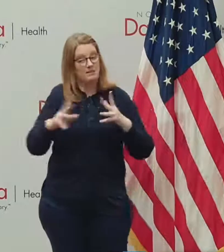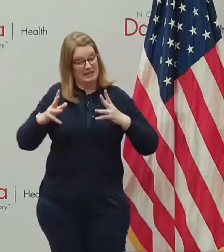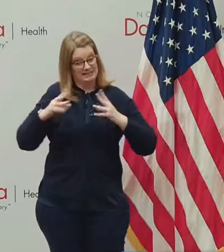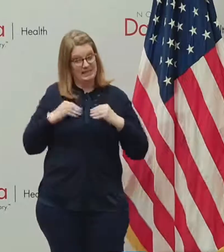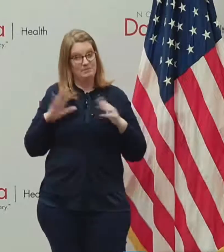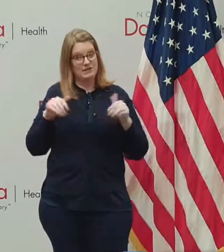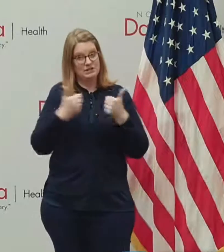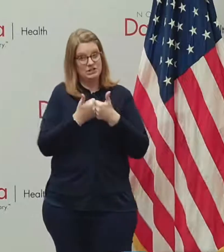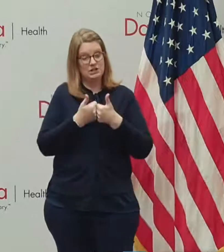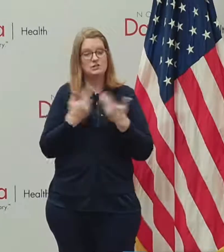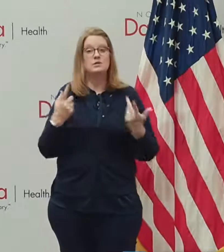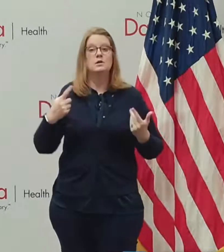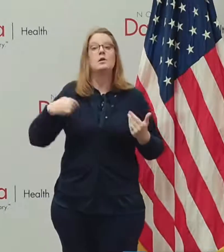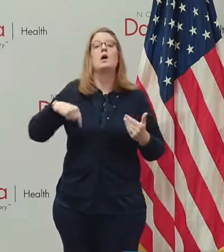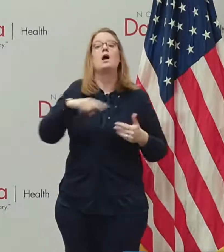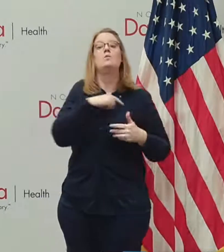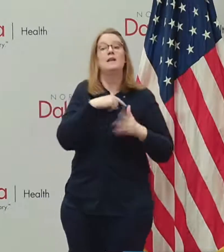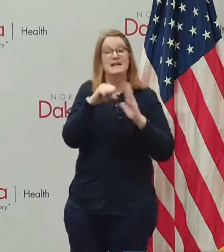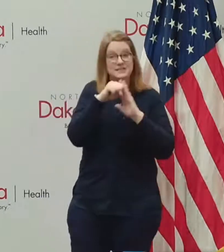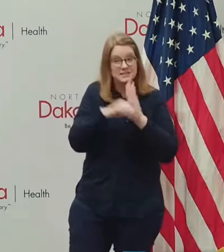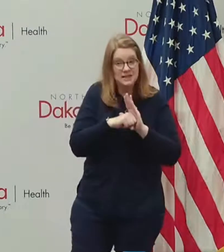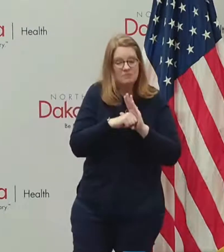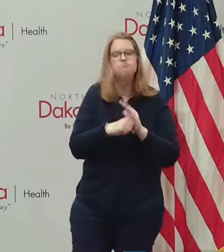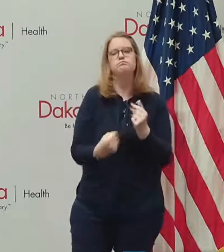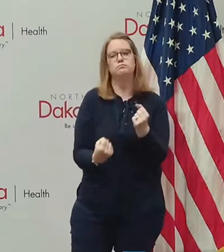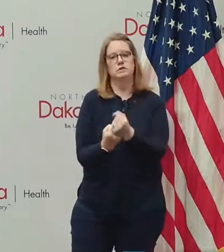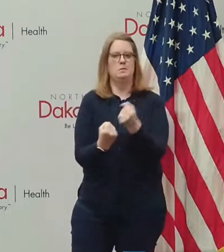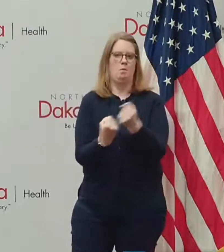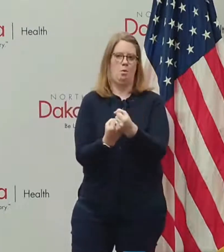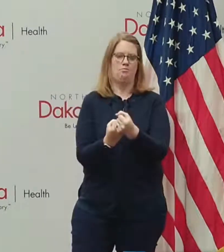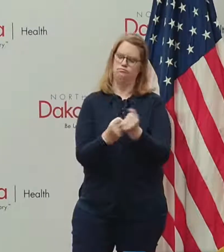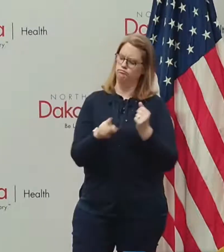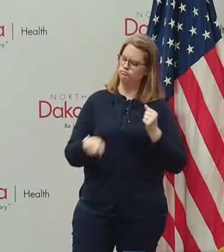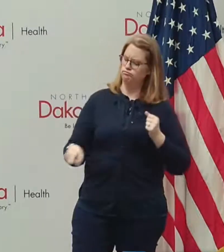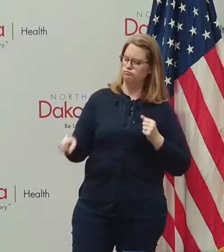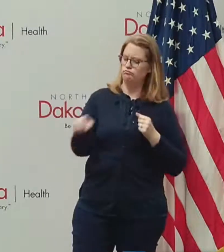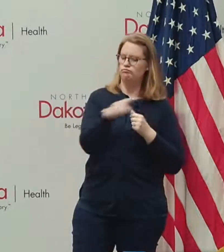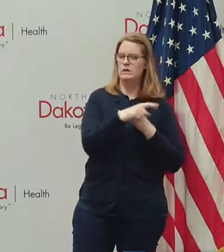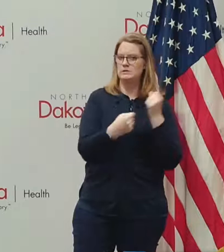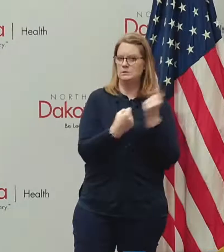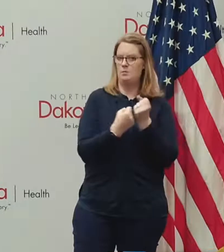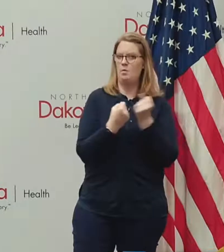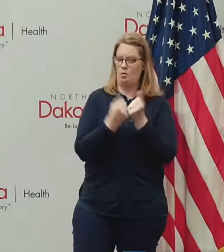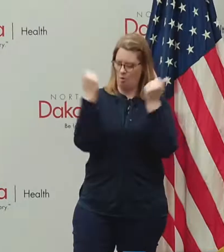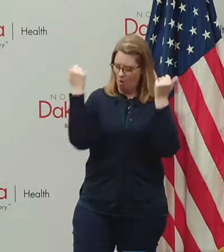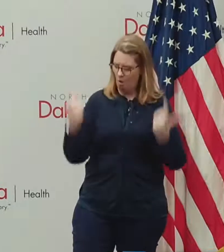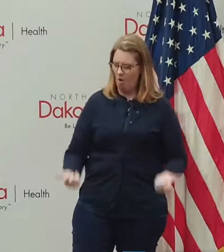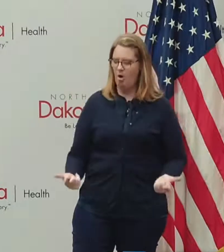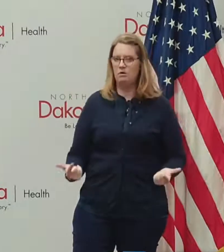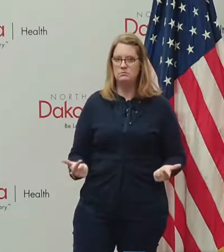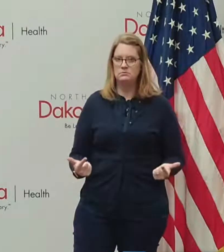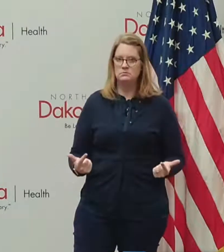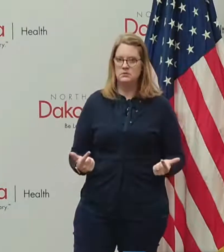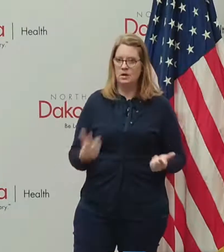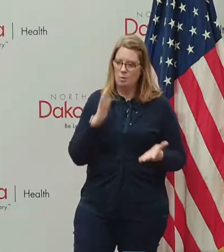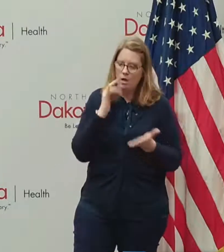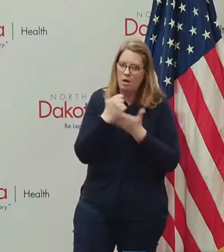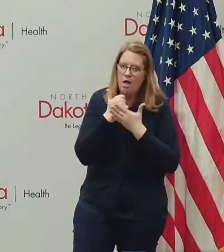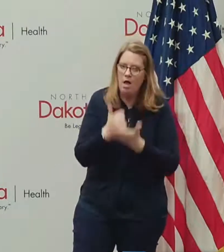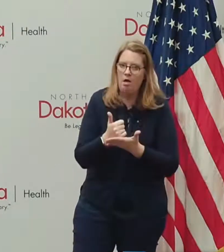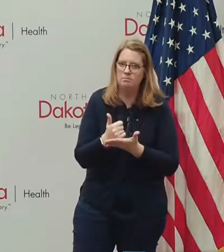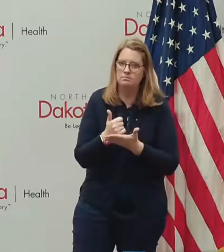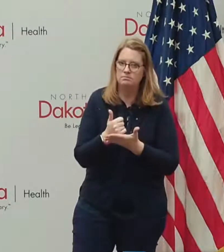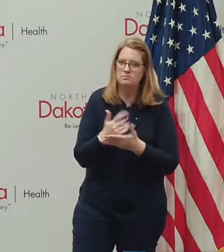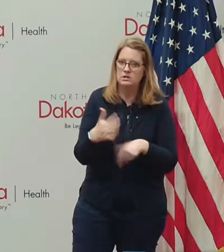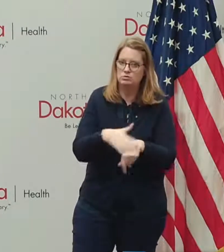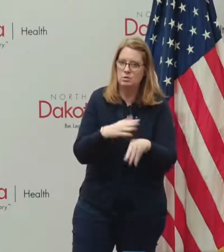as a state stand by to support all these communities and their leaders in the tools that they need to help slow this. Because again,